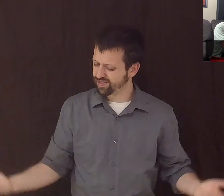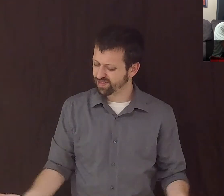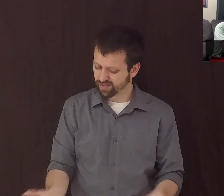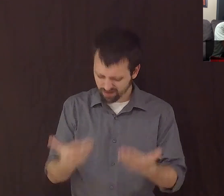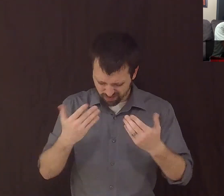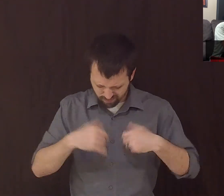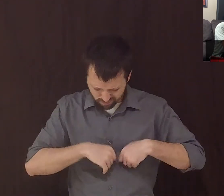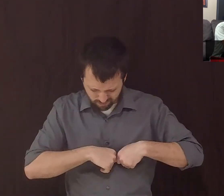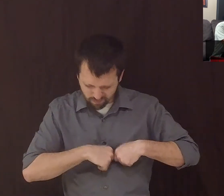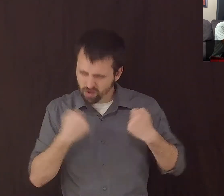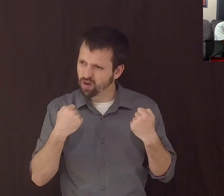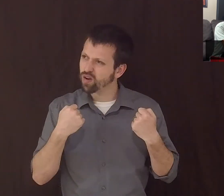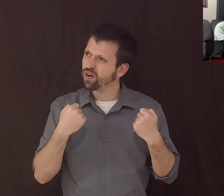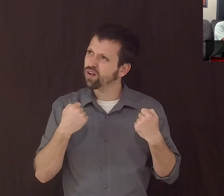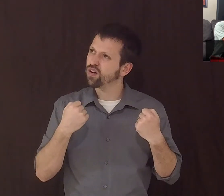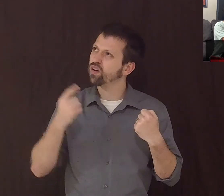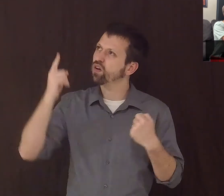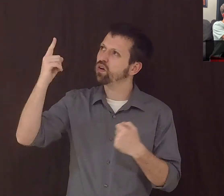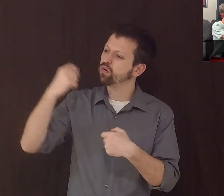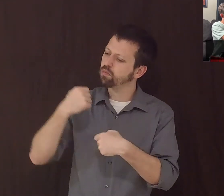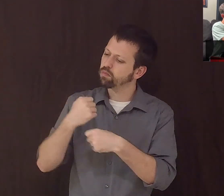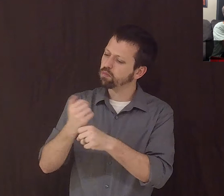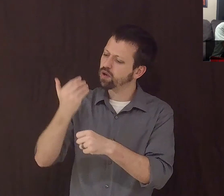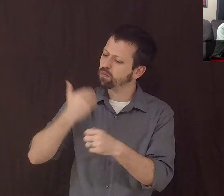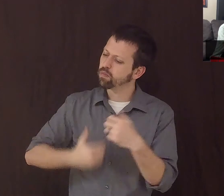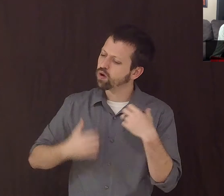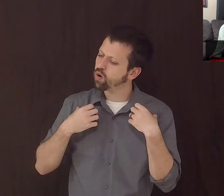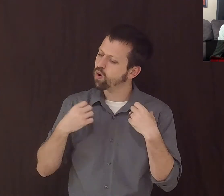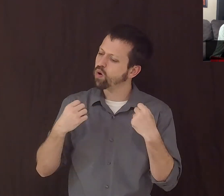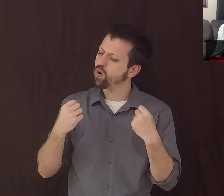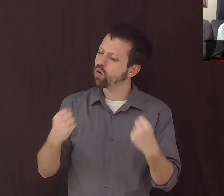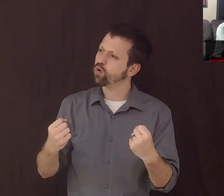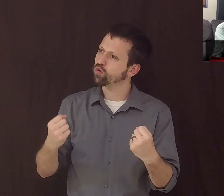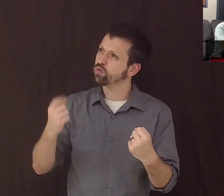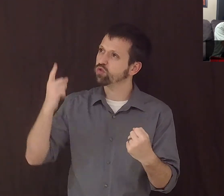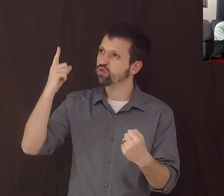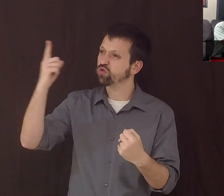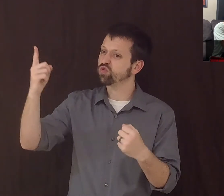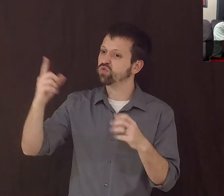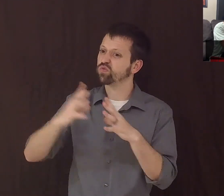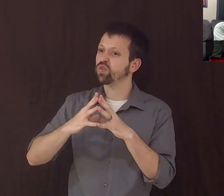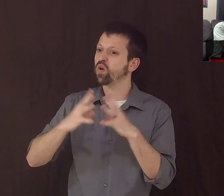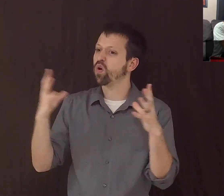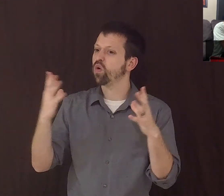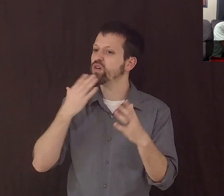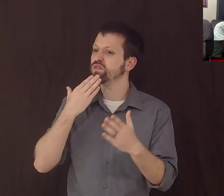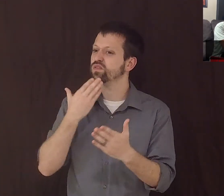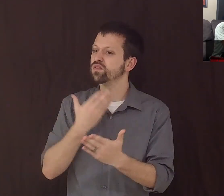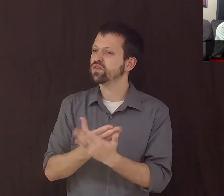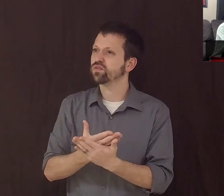came here broken. You made me whole. You have been